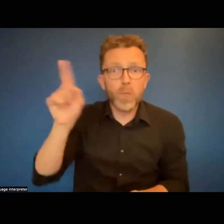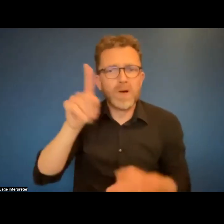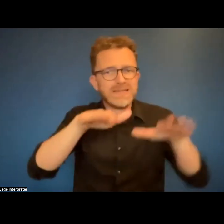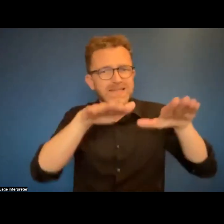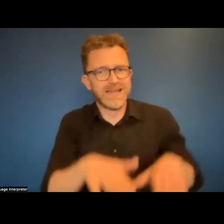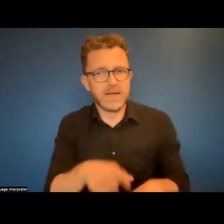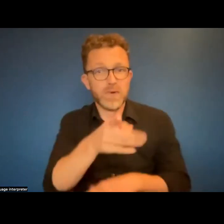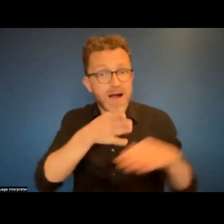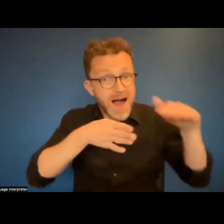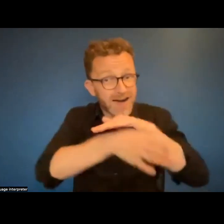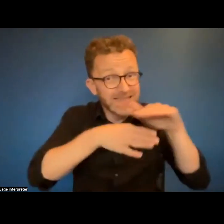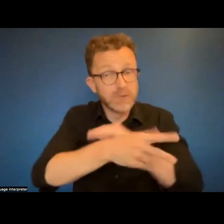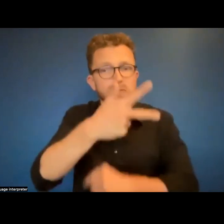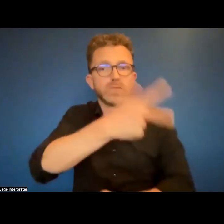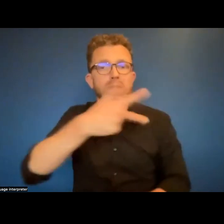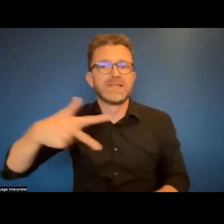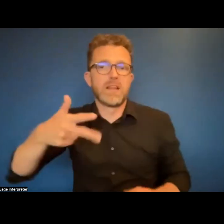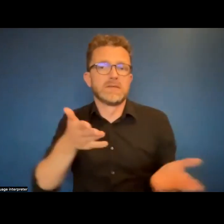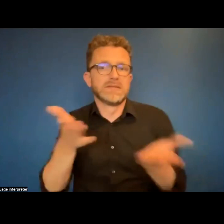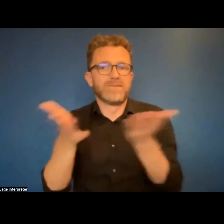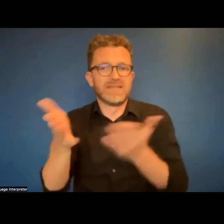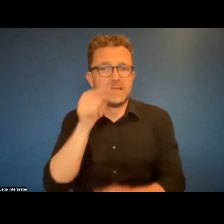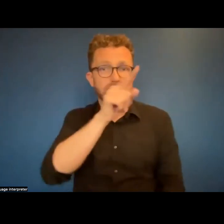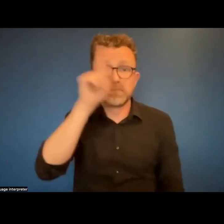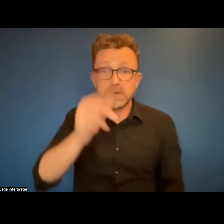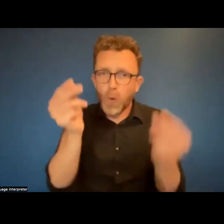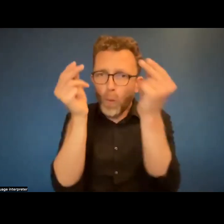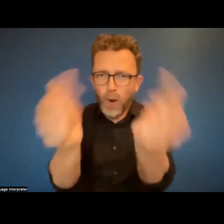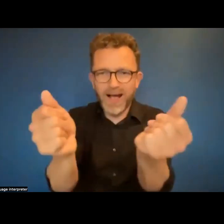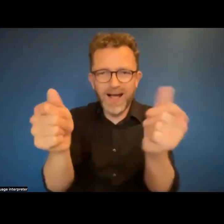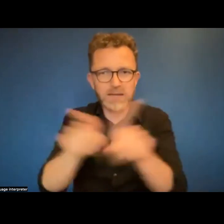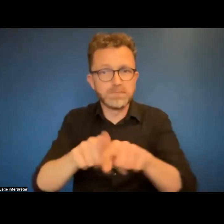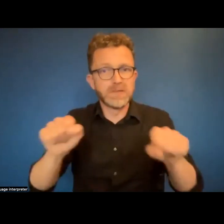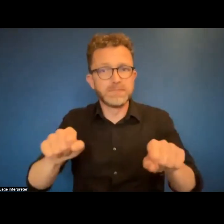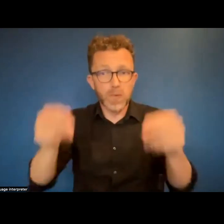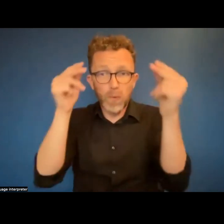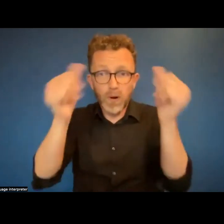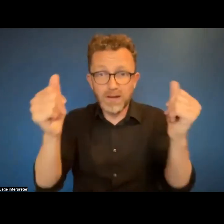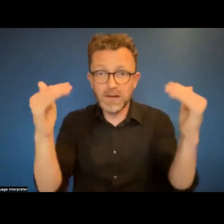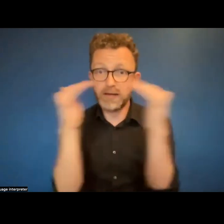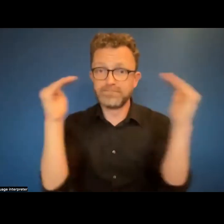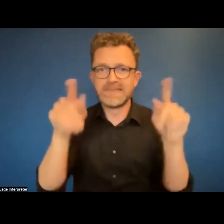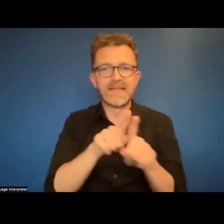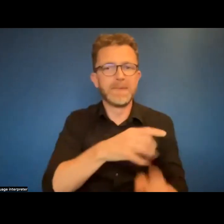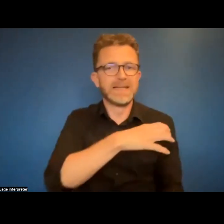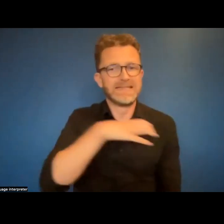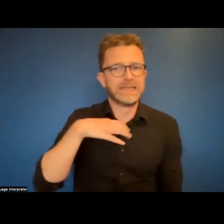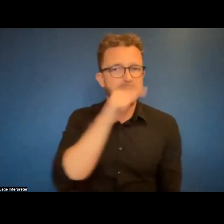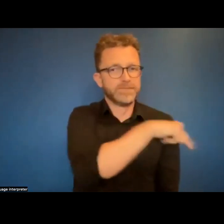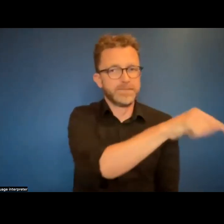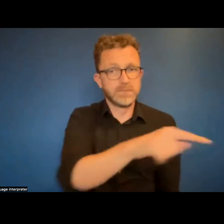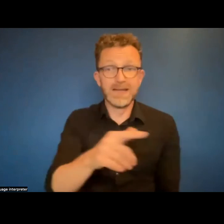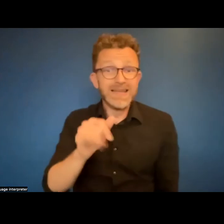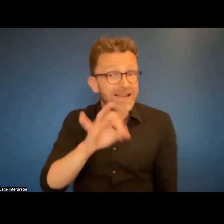short summary of tonight. And for that, I'll thank you very much. And thank Ina very much for organizing this. Ina, all the work that you and the team